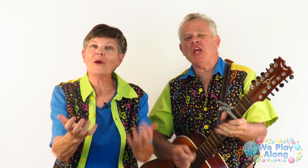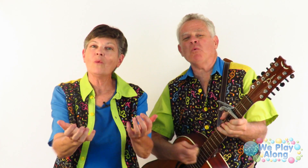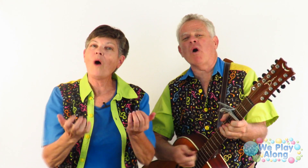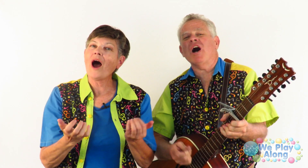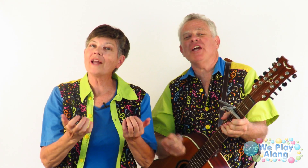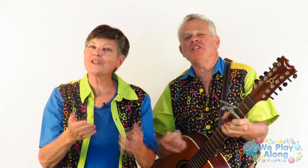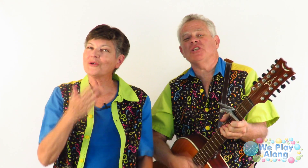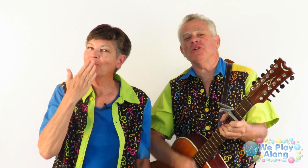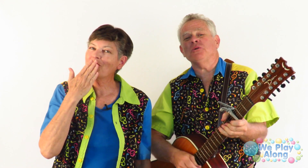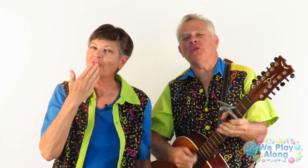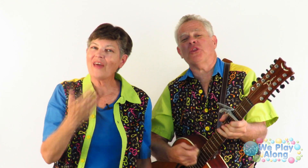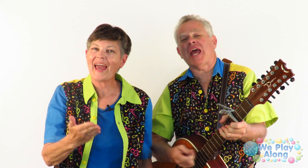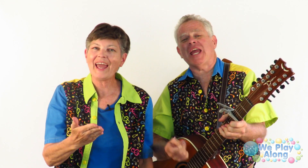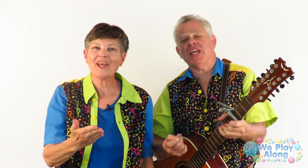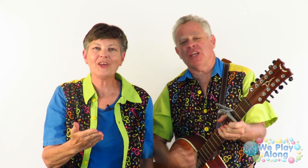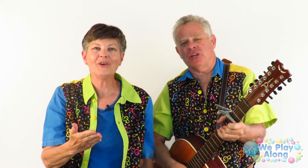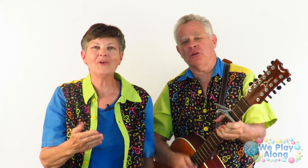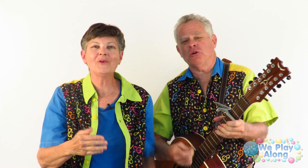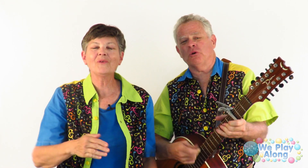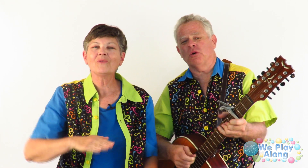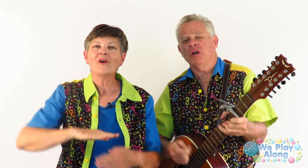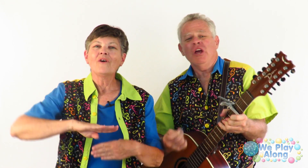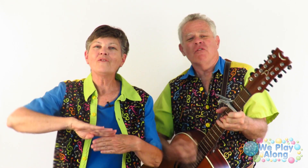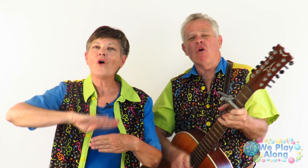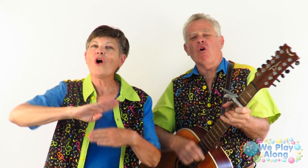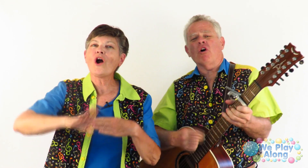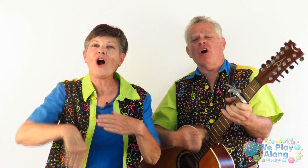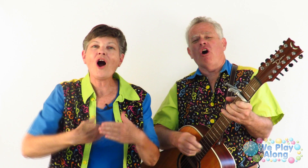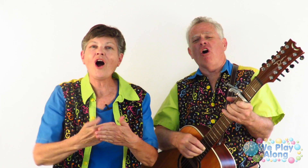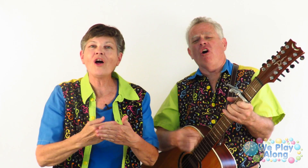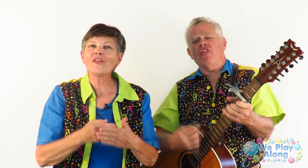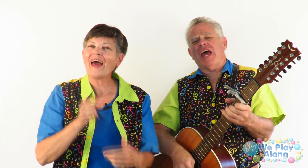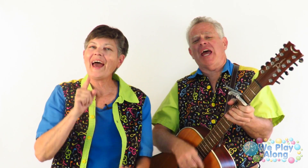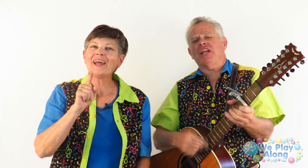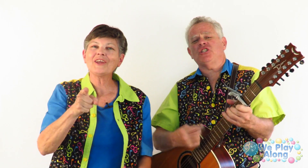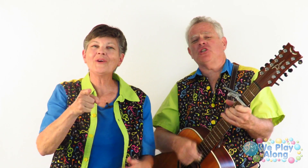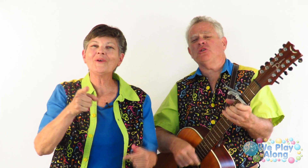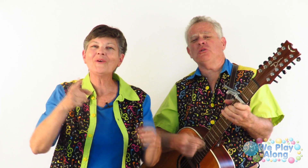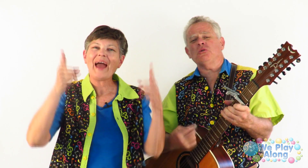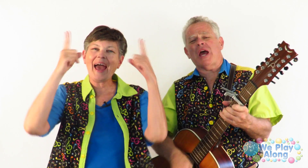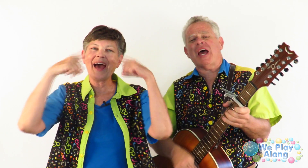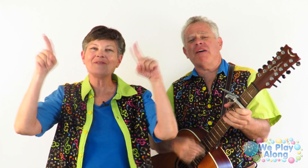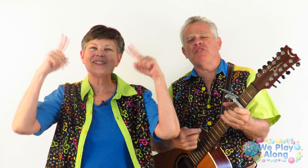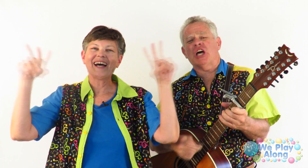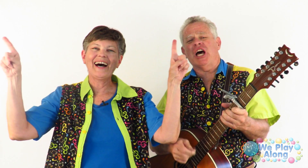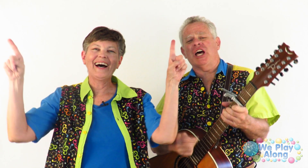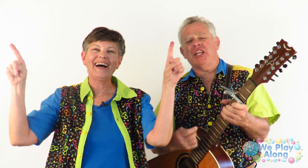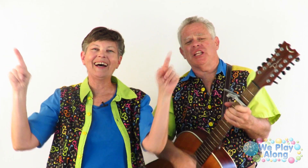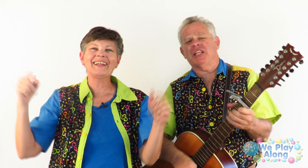We want to thank you for all that you have done.